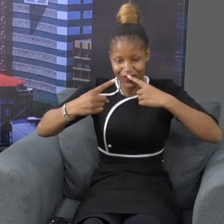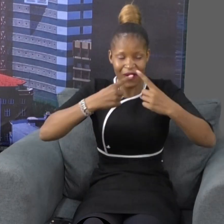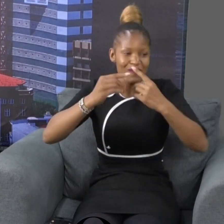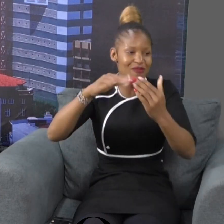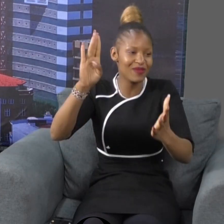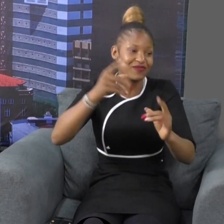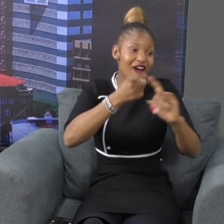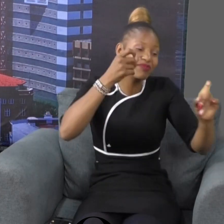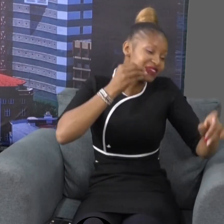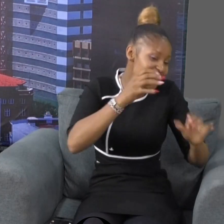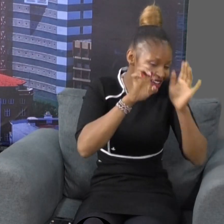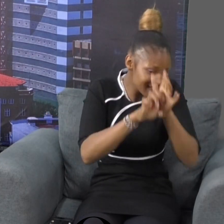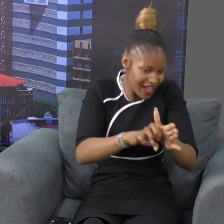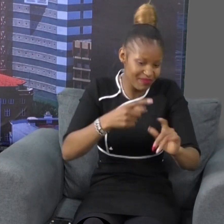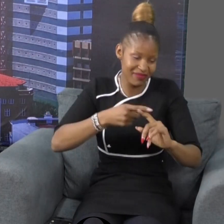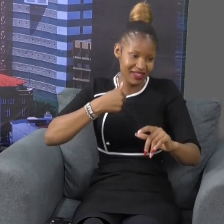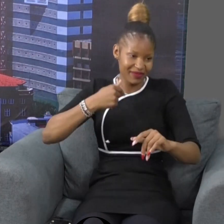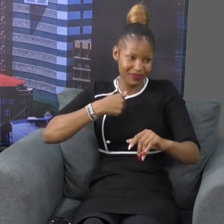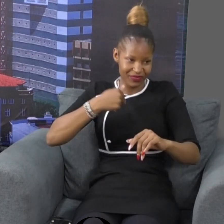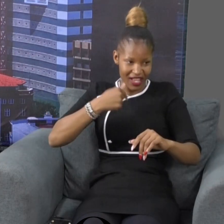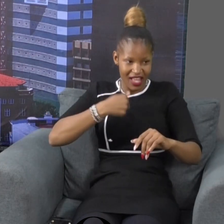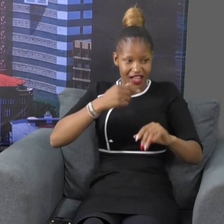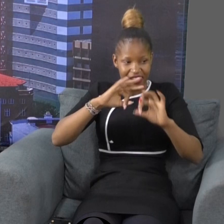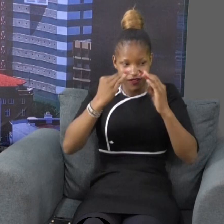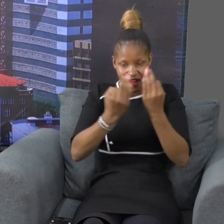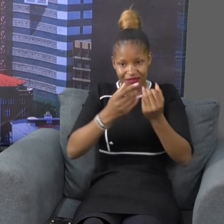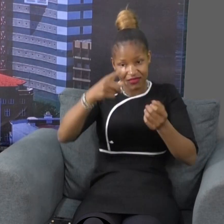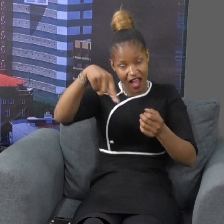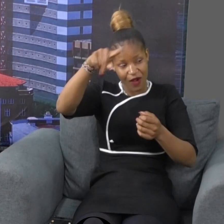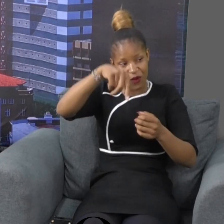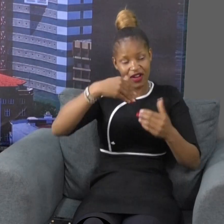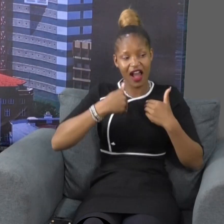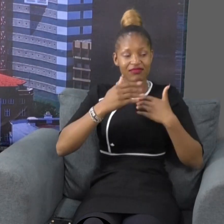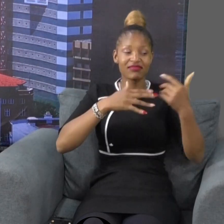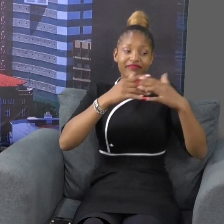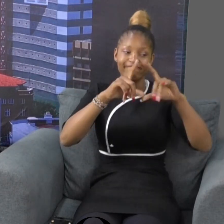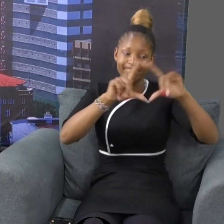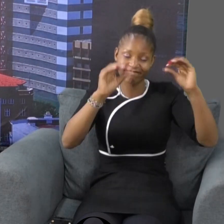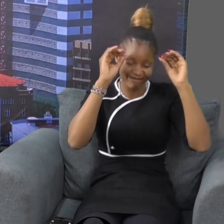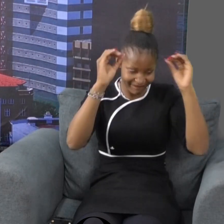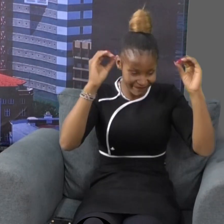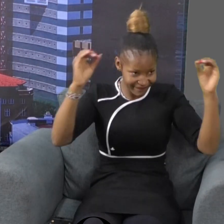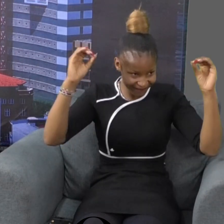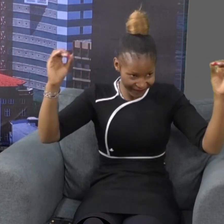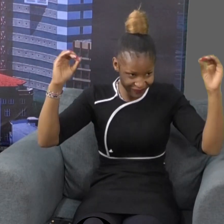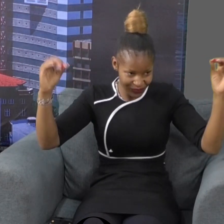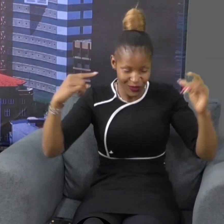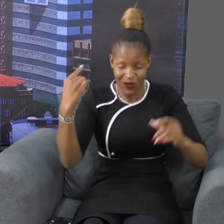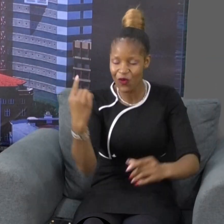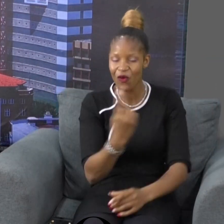I wouldn't want to continue speaking, but when I communicate with my family, they can get to whatever I'm trying to understand,